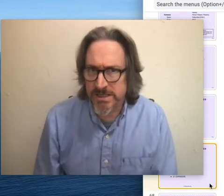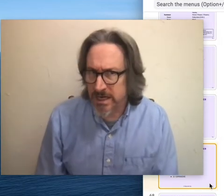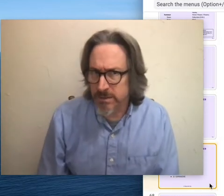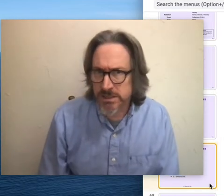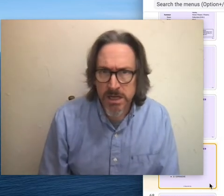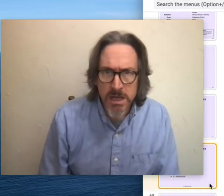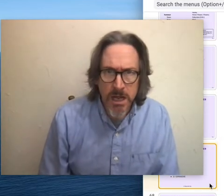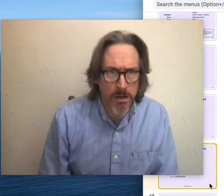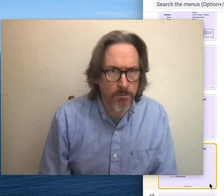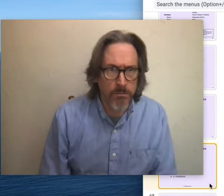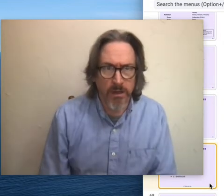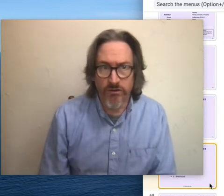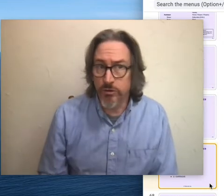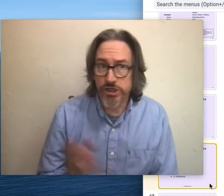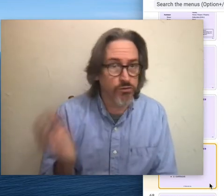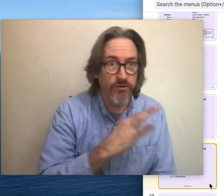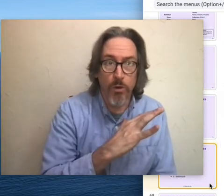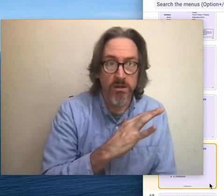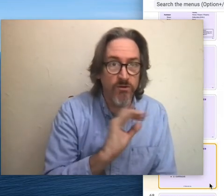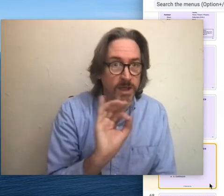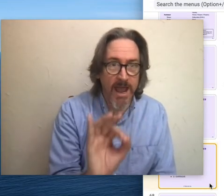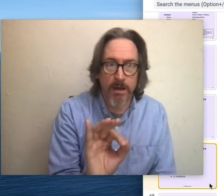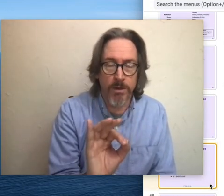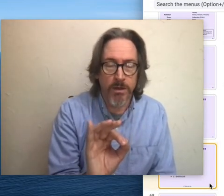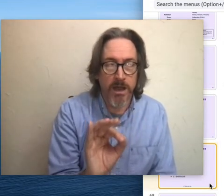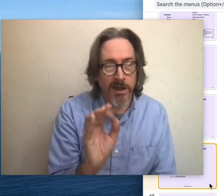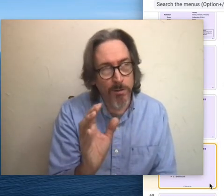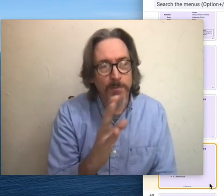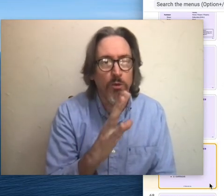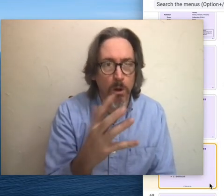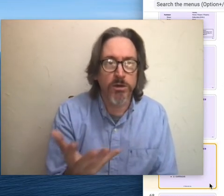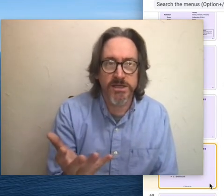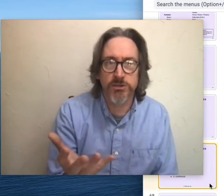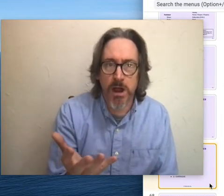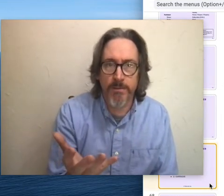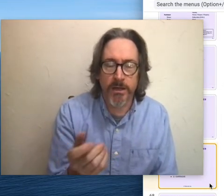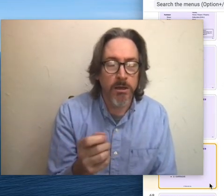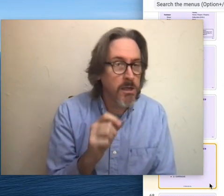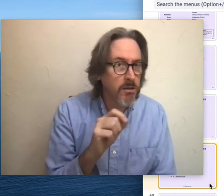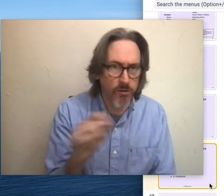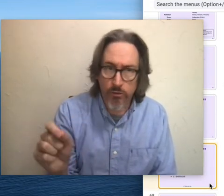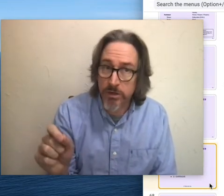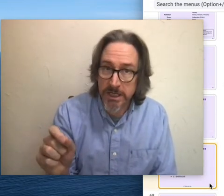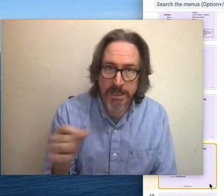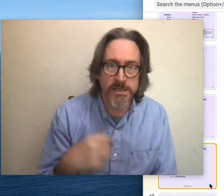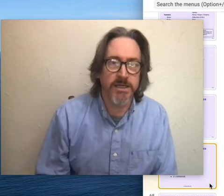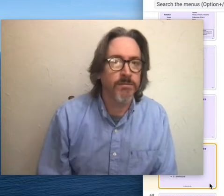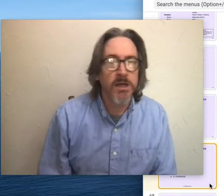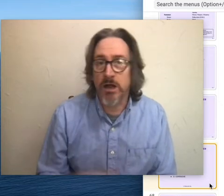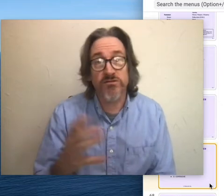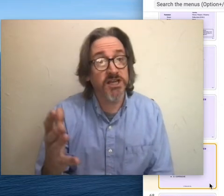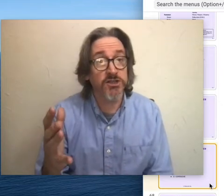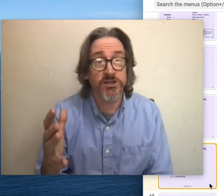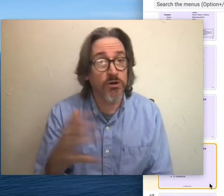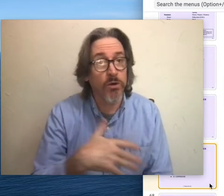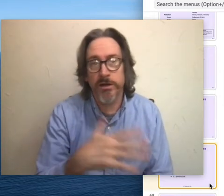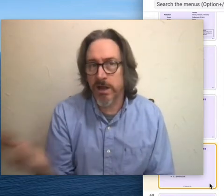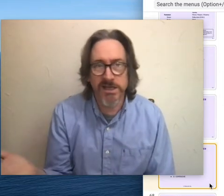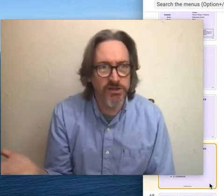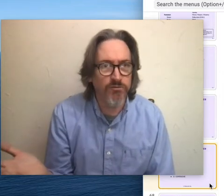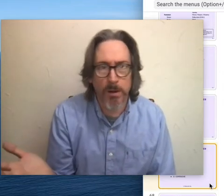for the assignments. If you just review all the vocab and remember what we're describing, they're really easy. Conversation